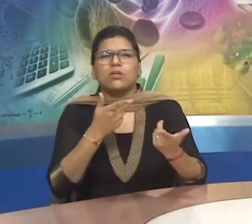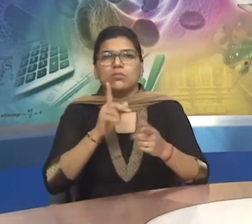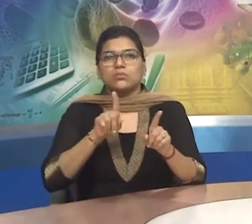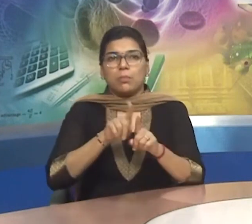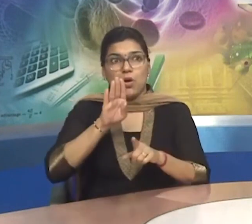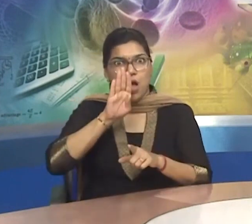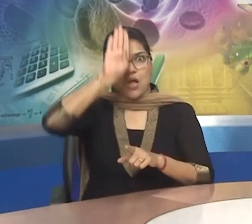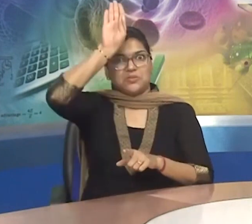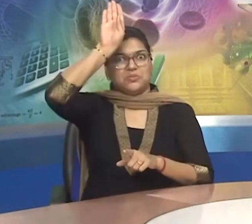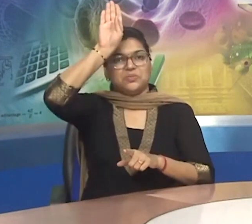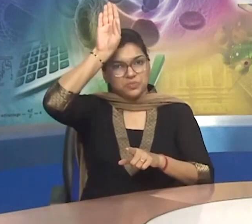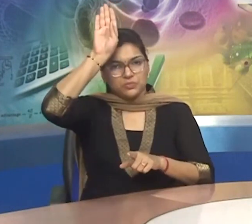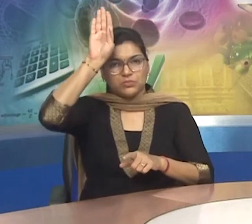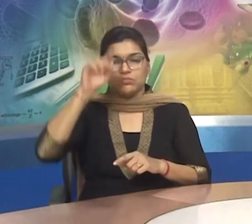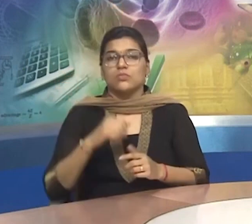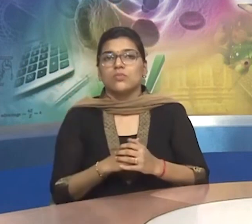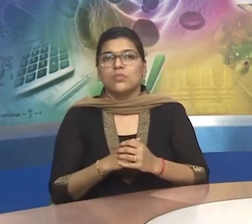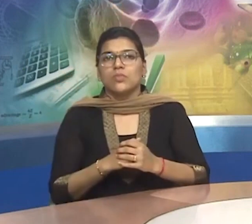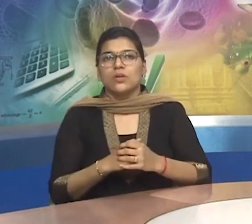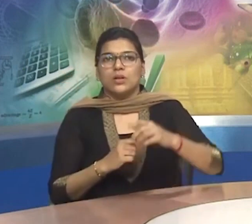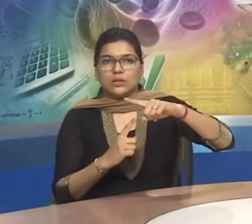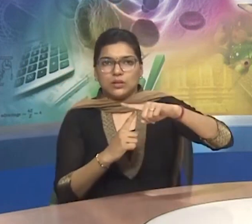now let us understand abolition of titles.